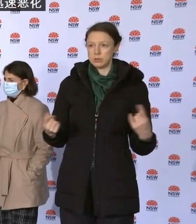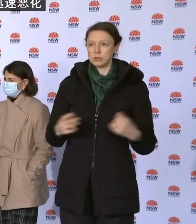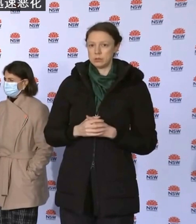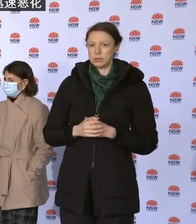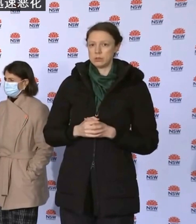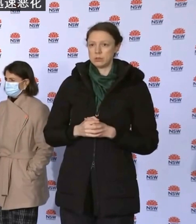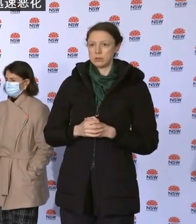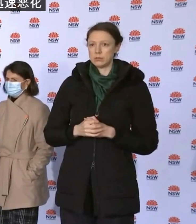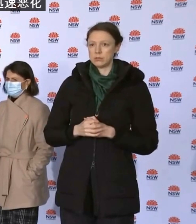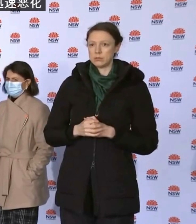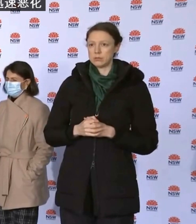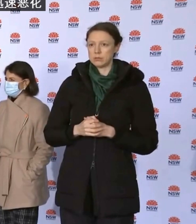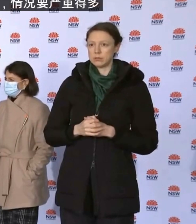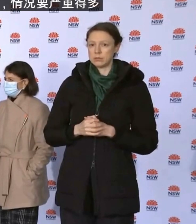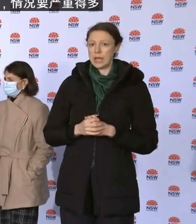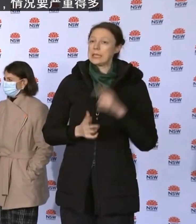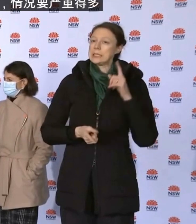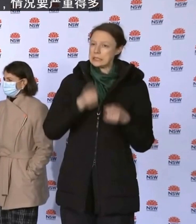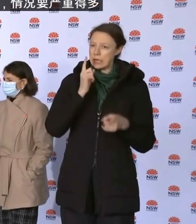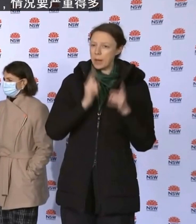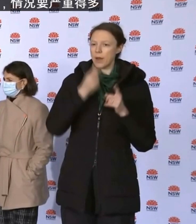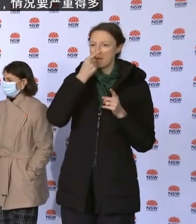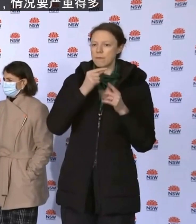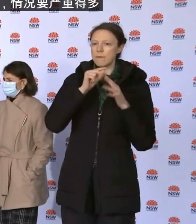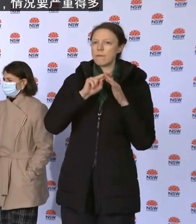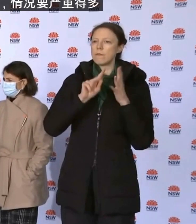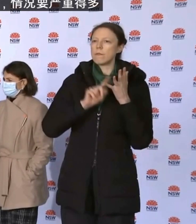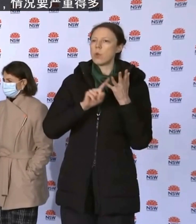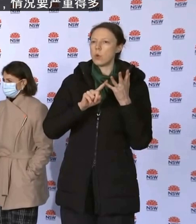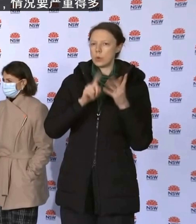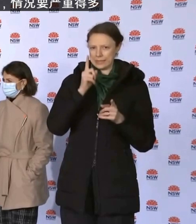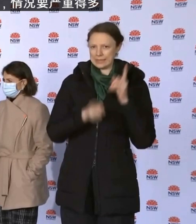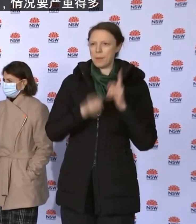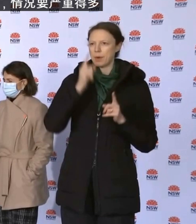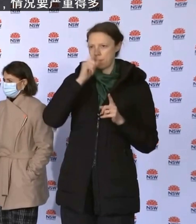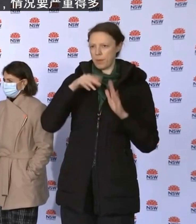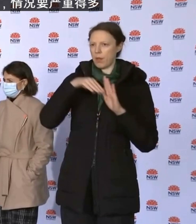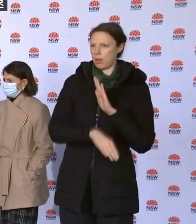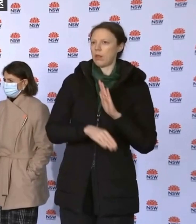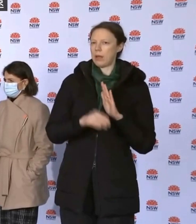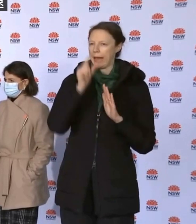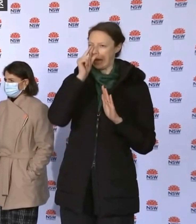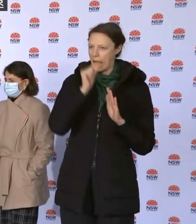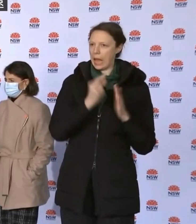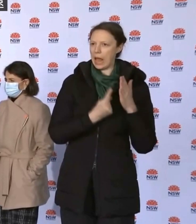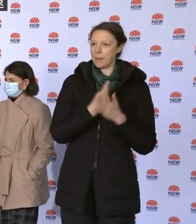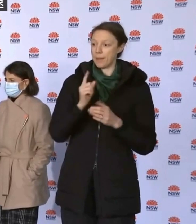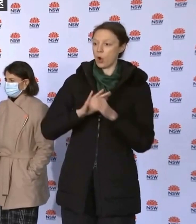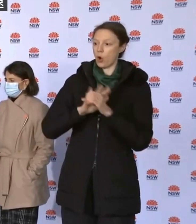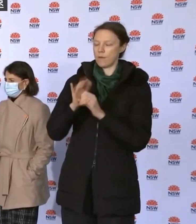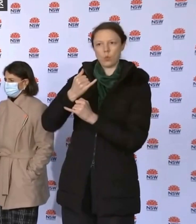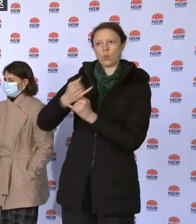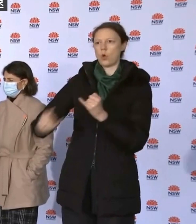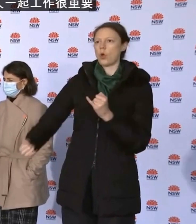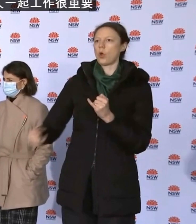we do see that with flu, with rapid deterioration, particularly in young people, but COVID more broadly is a much more severe illness, and you are